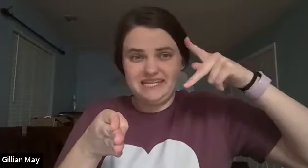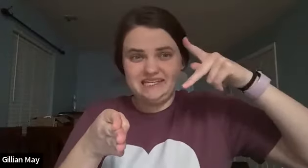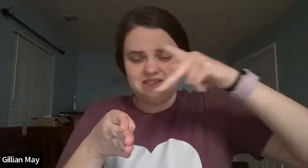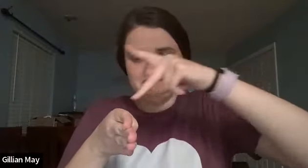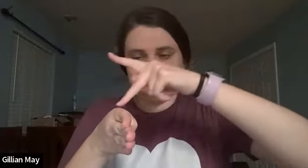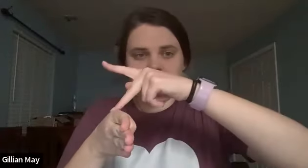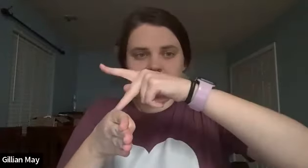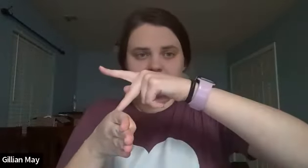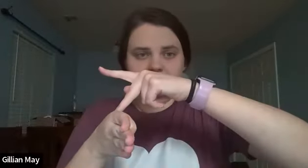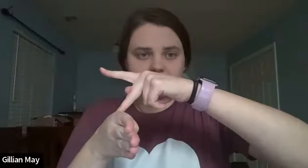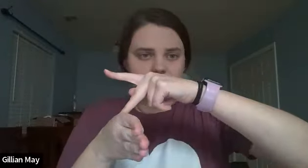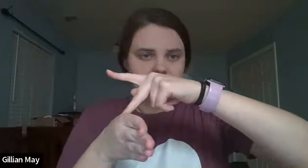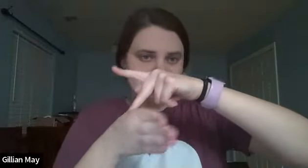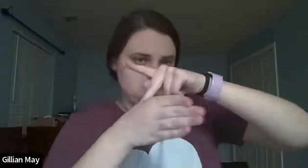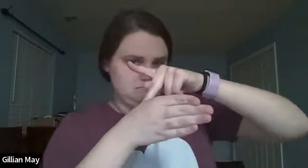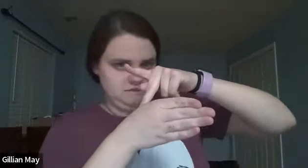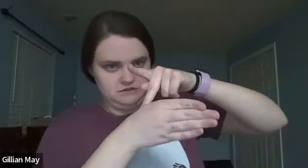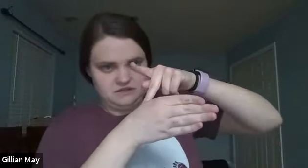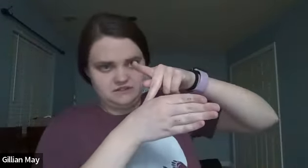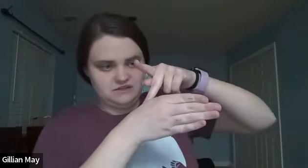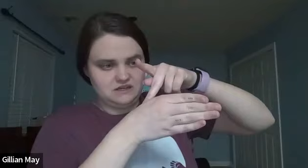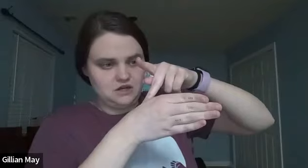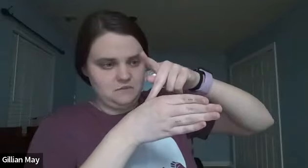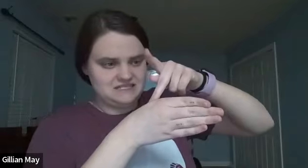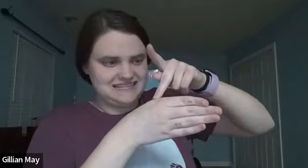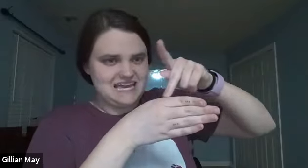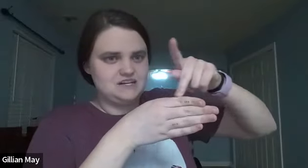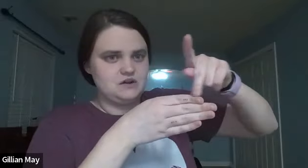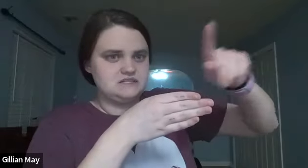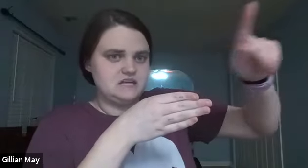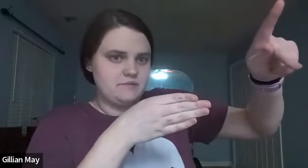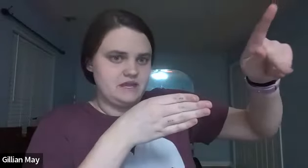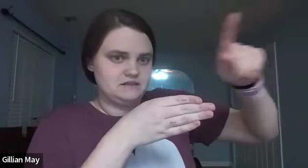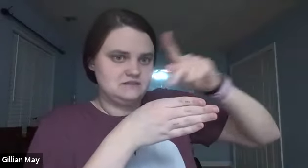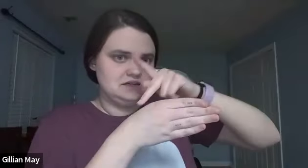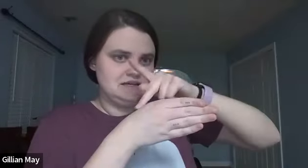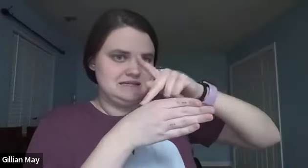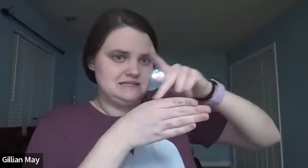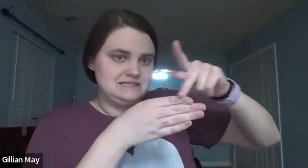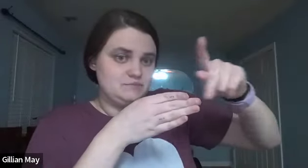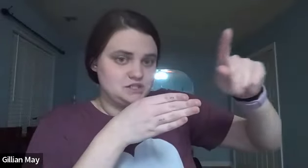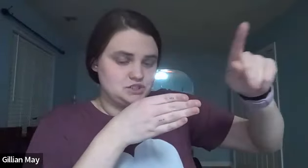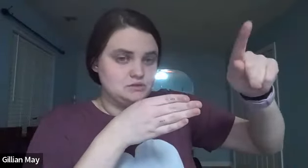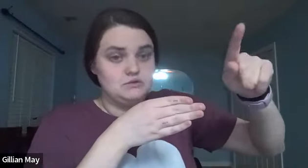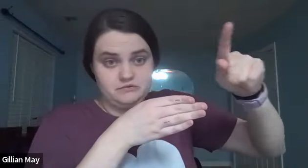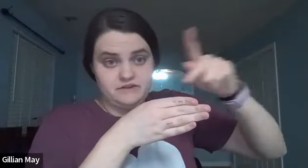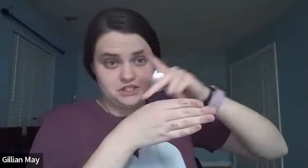P. And you're going to, well, let me turn sideways so you see. I'm going to slide it across the top of my hands. Special or